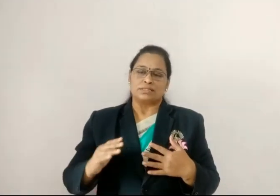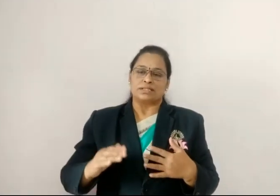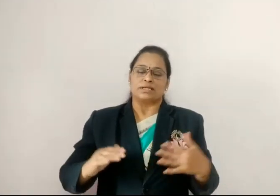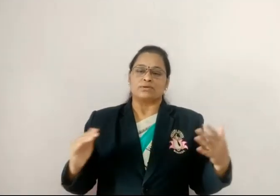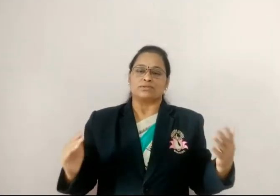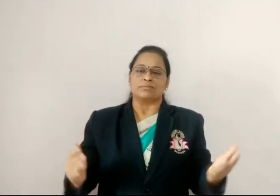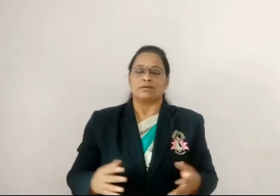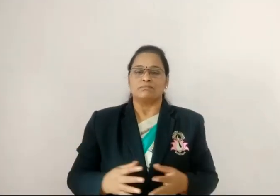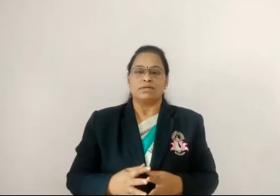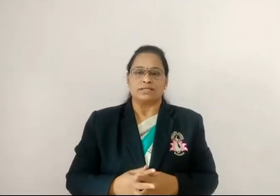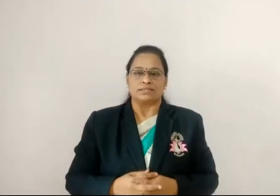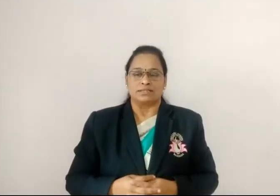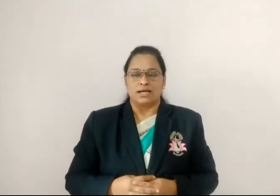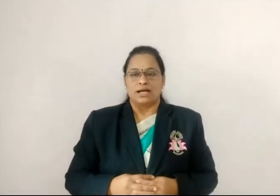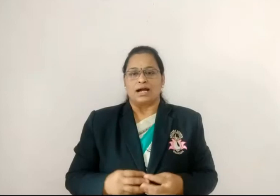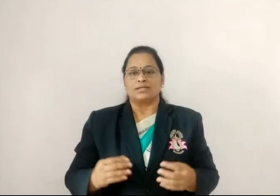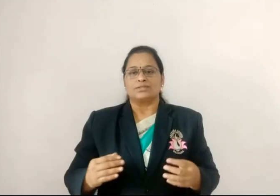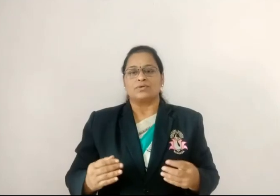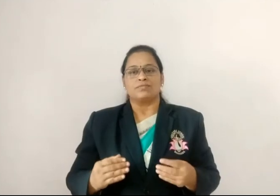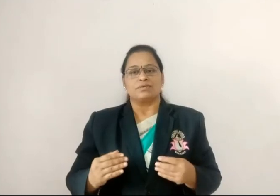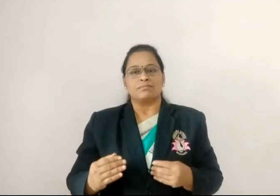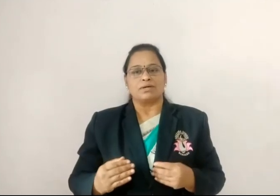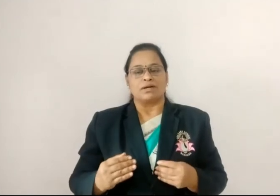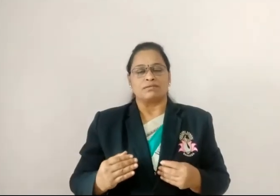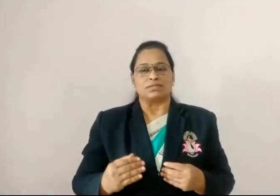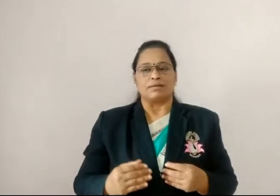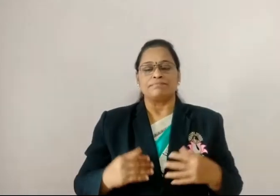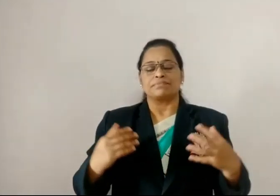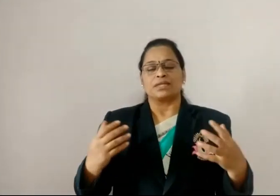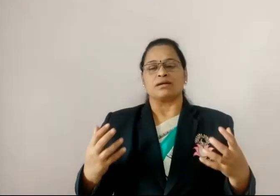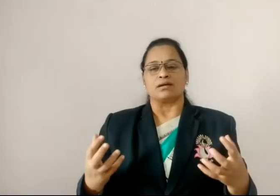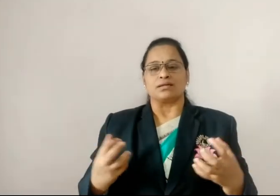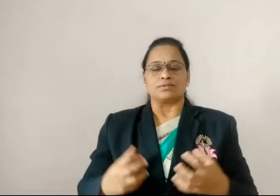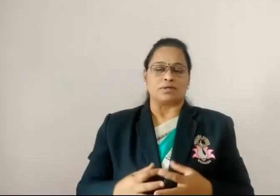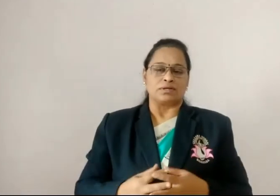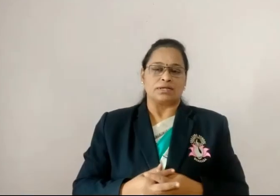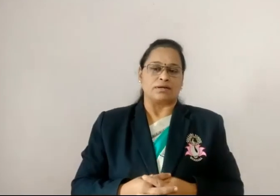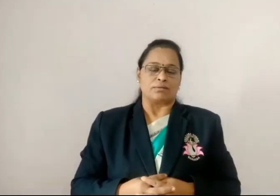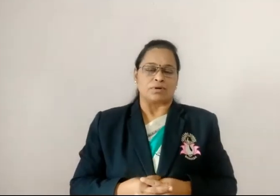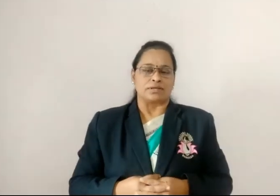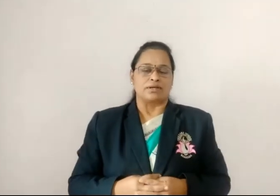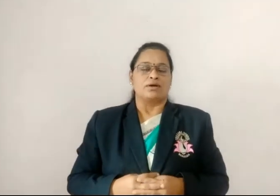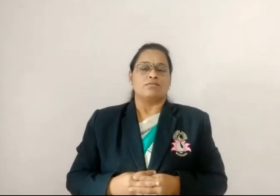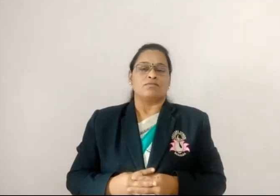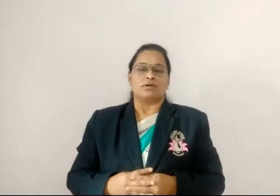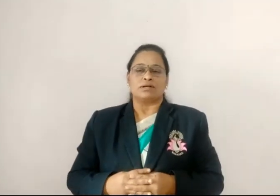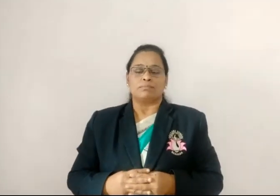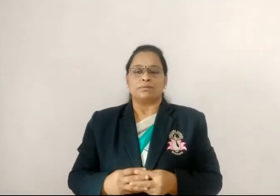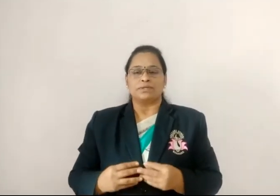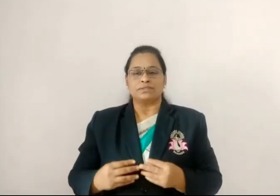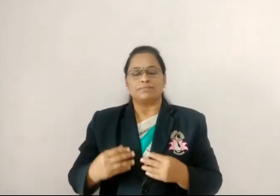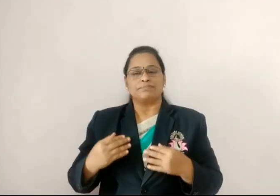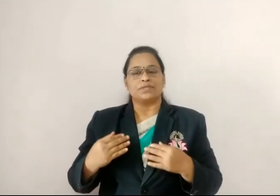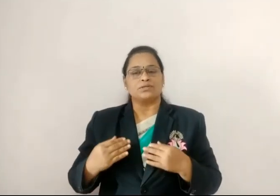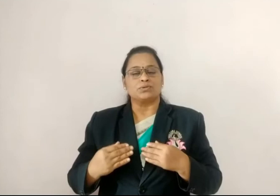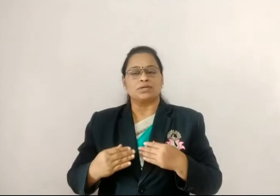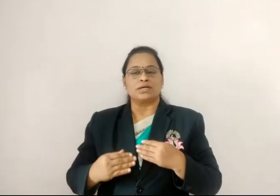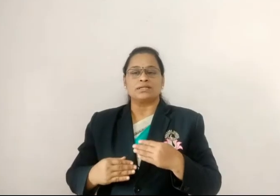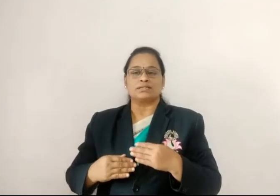they also become less. And so, we may have some disorder in our body. For that purpose, to get